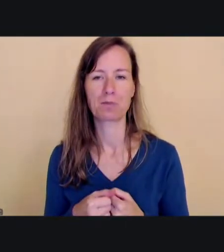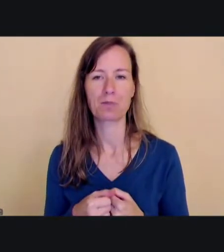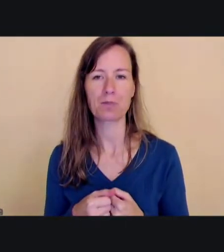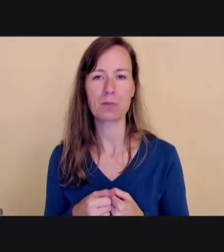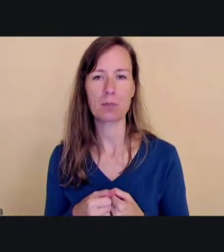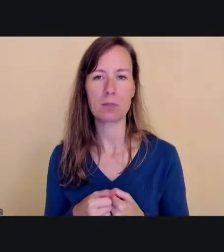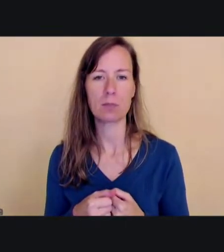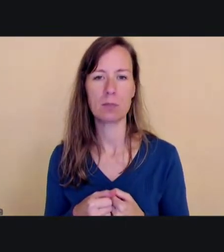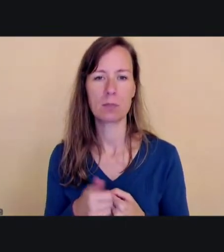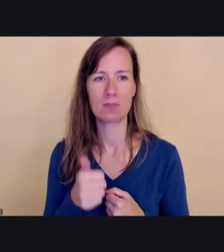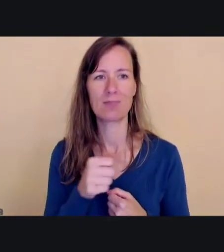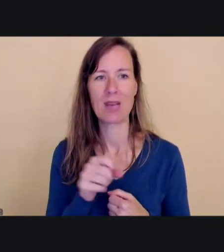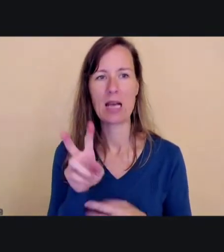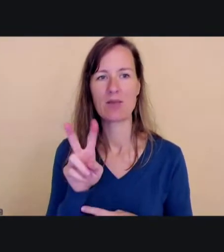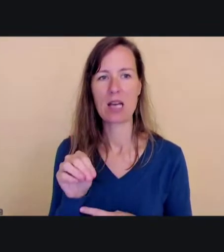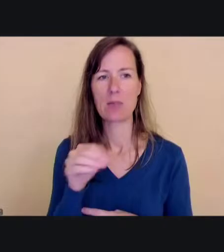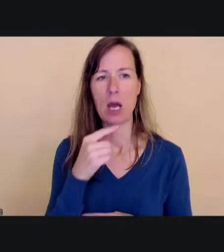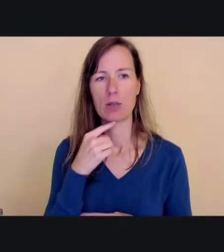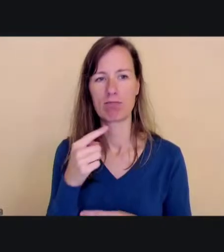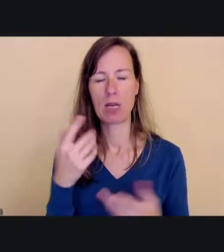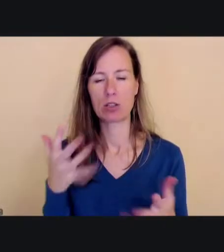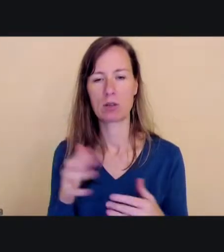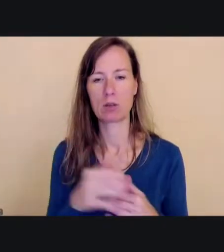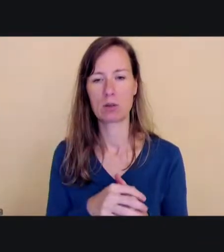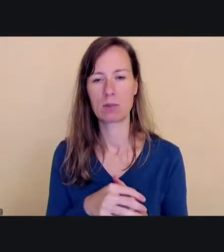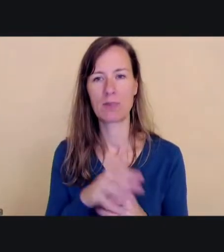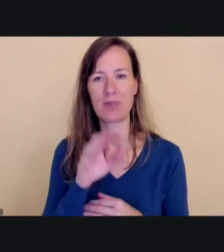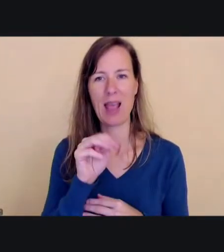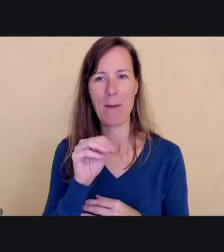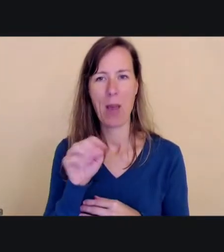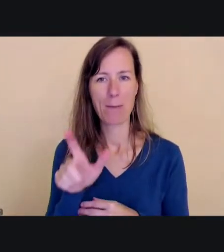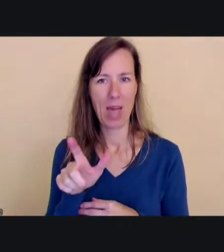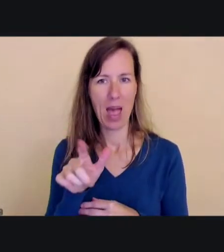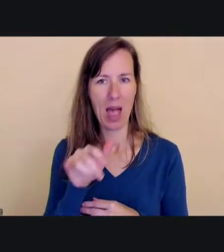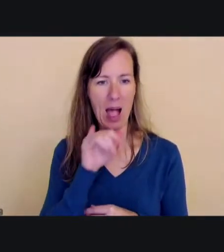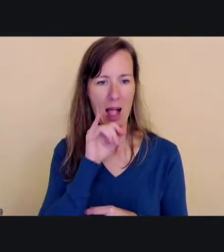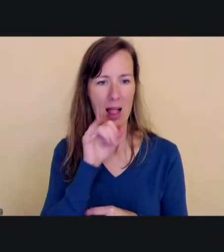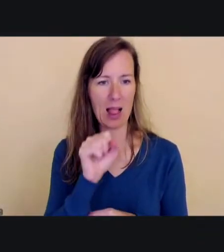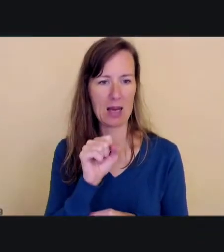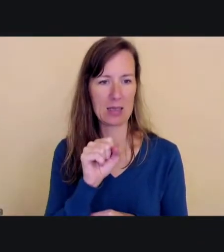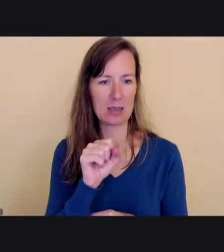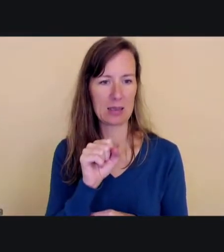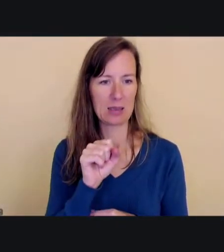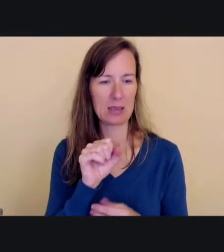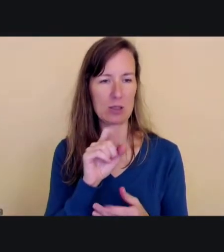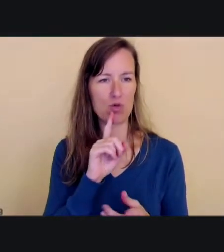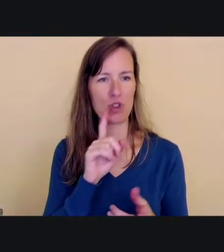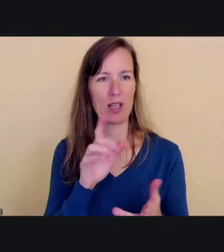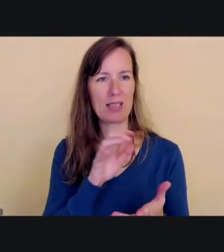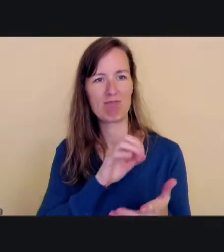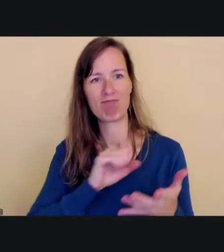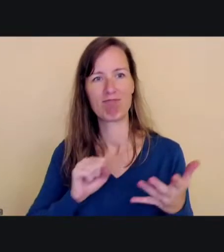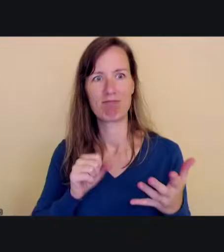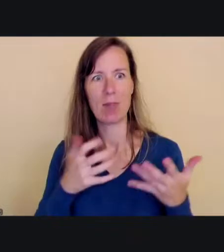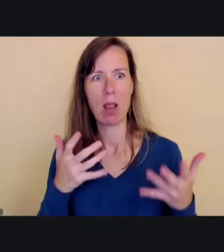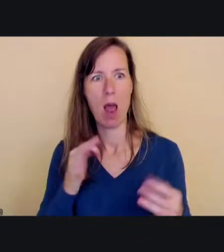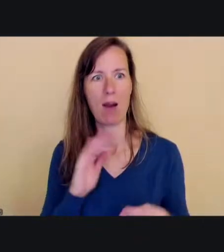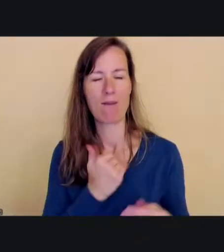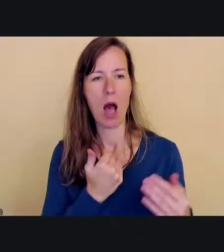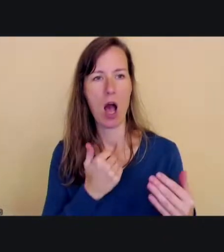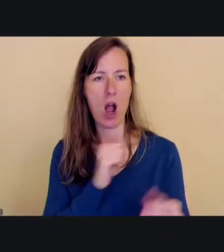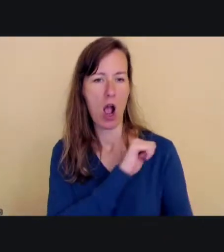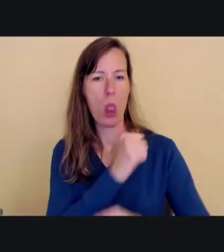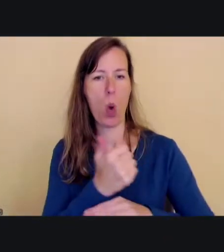Mayor mentioned, MML stripping a lot of our authority to be independent from them. So we got to be careful as far